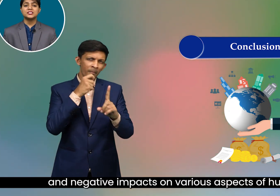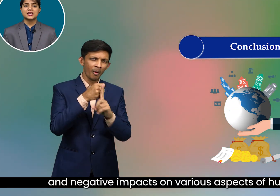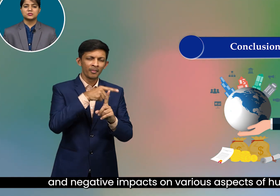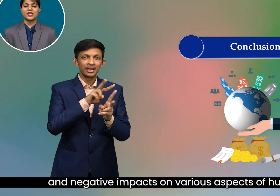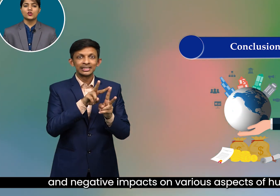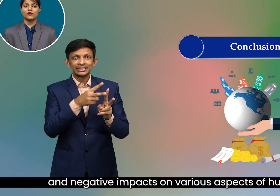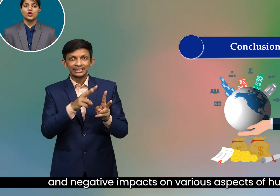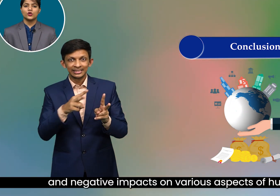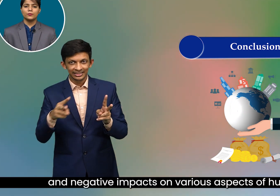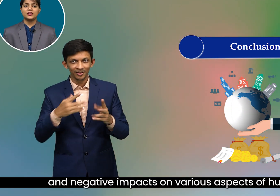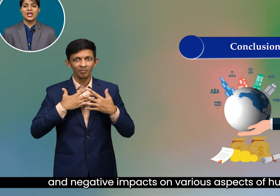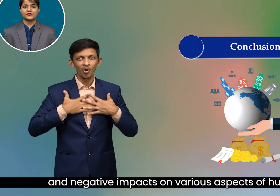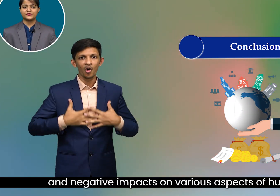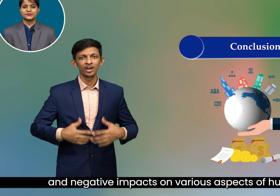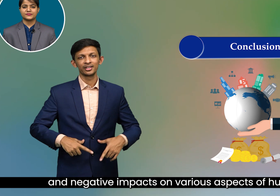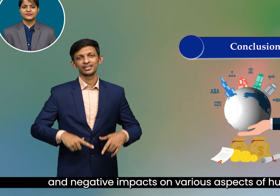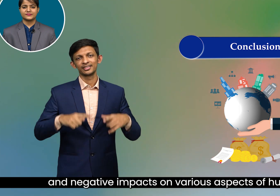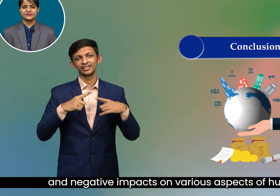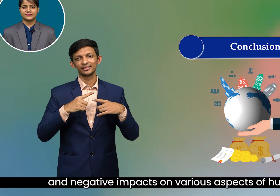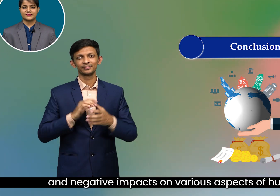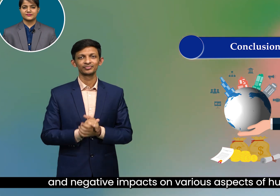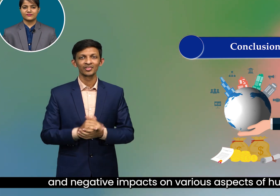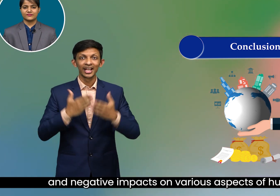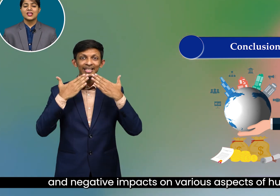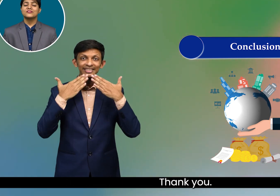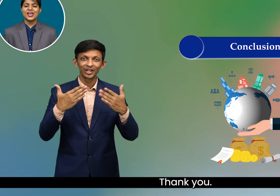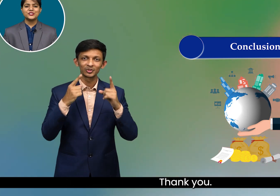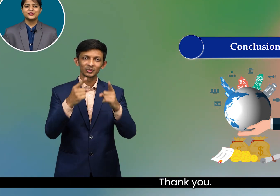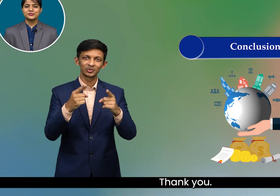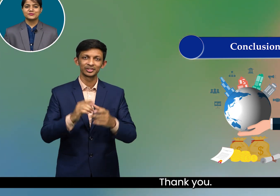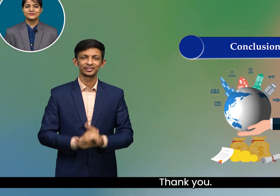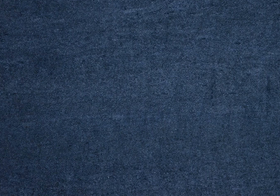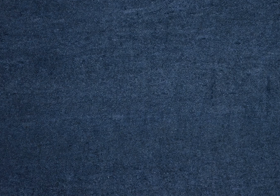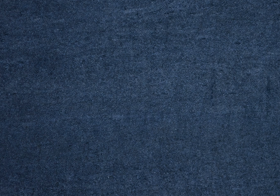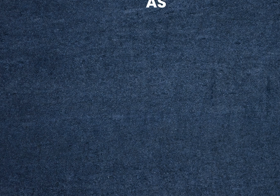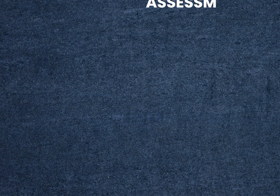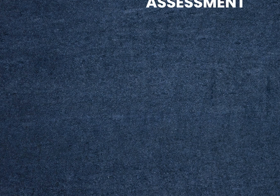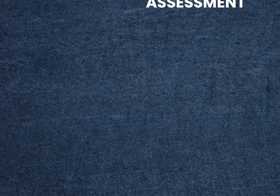on various aspects of human life. Thank you.